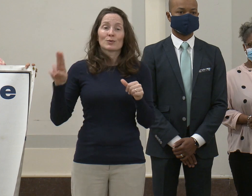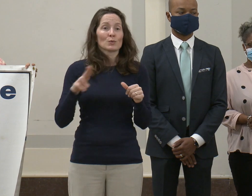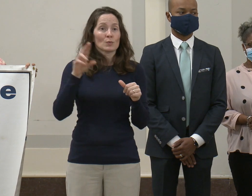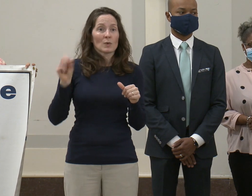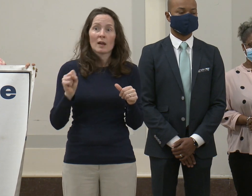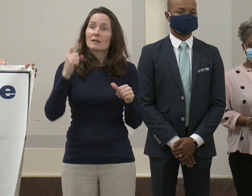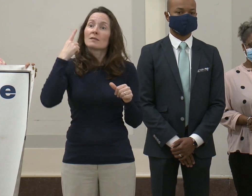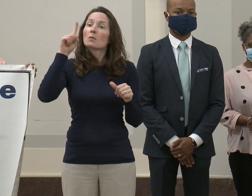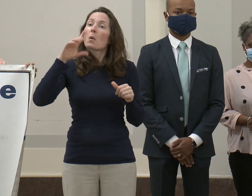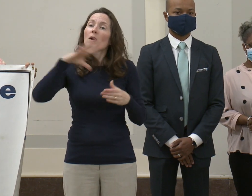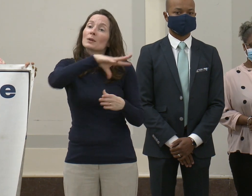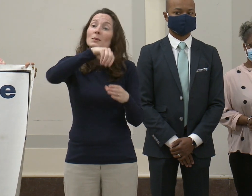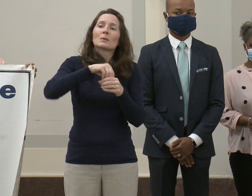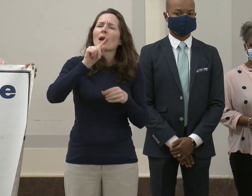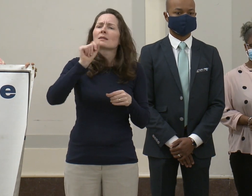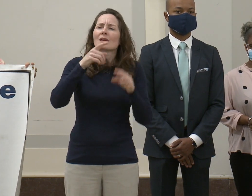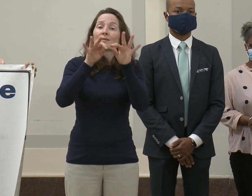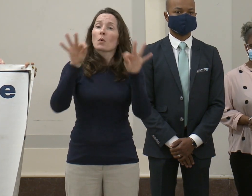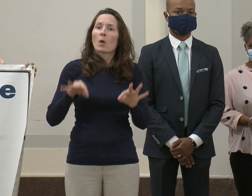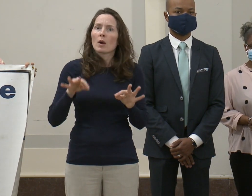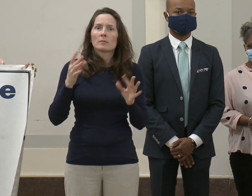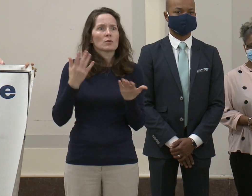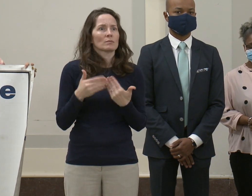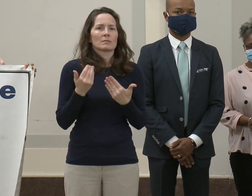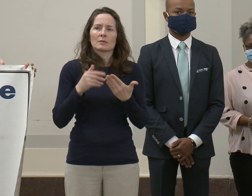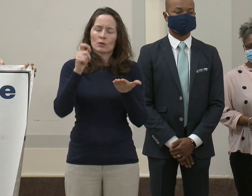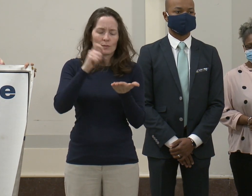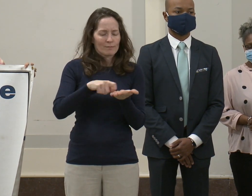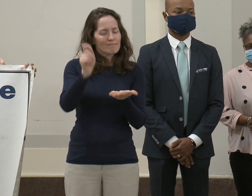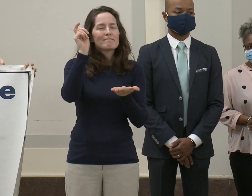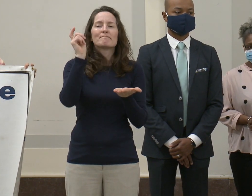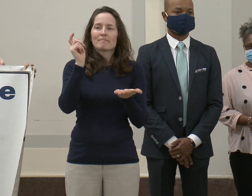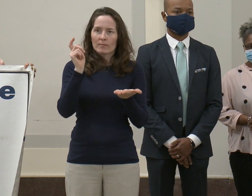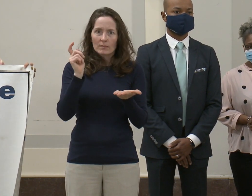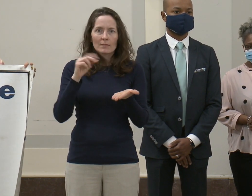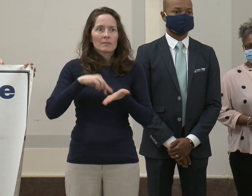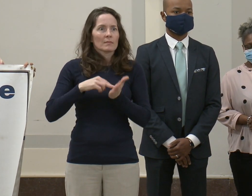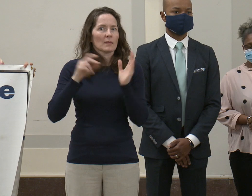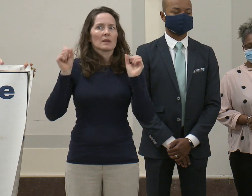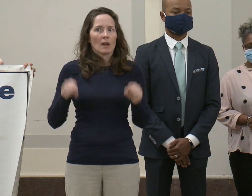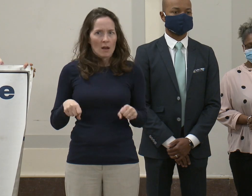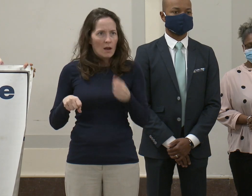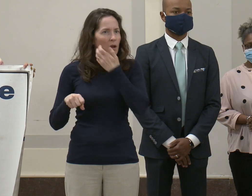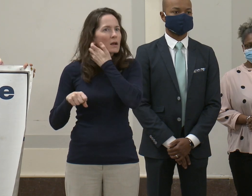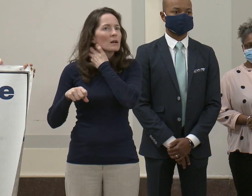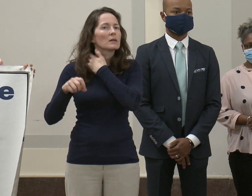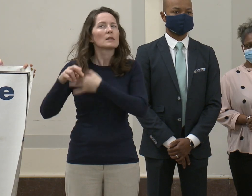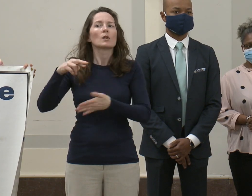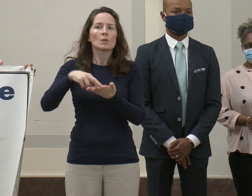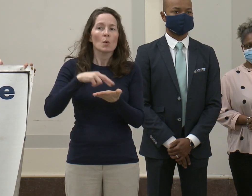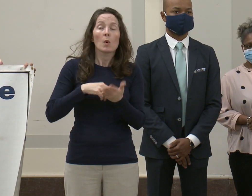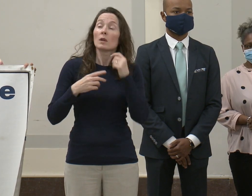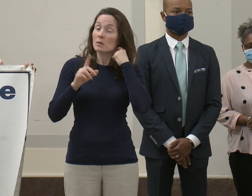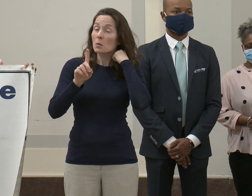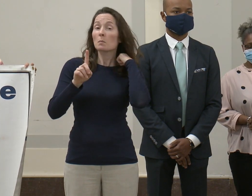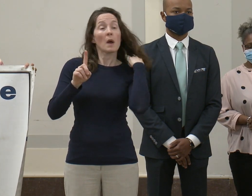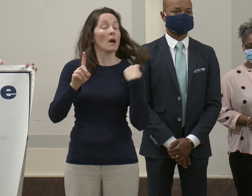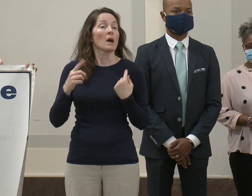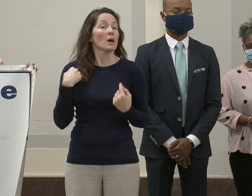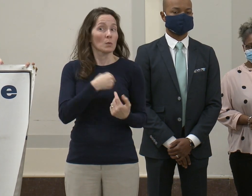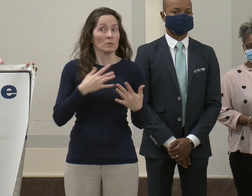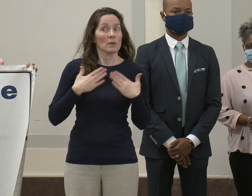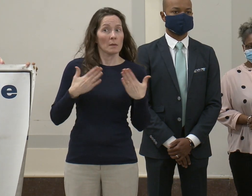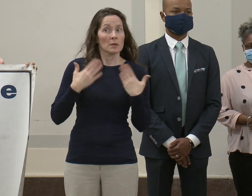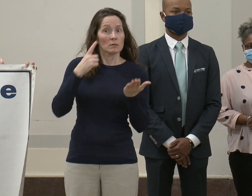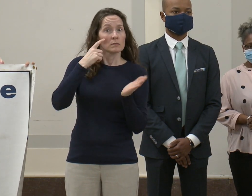in and get health insurance. I'm so excited to say that we've seen 7 other states, I believe, across the nation